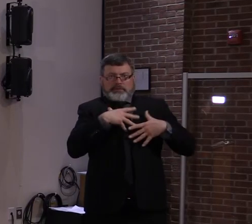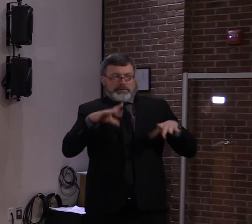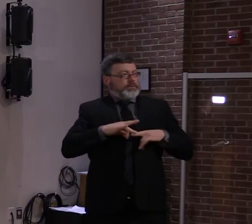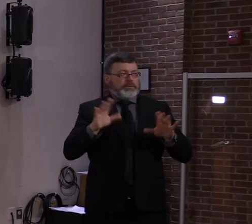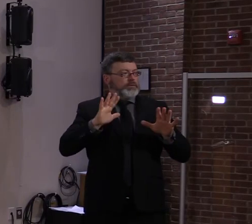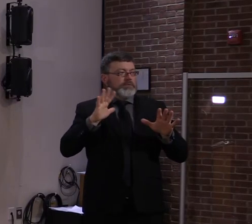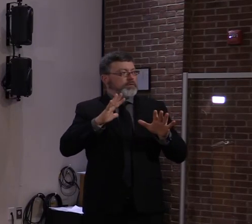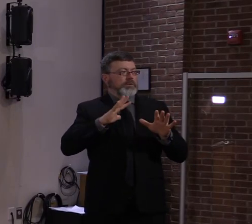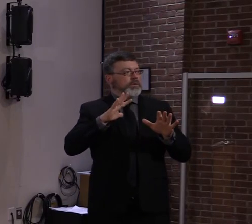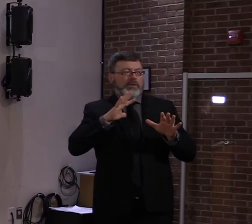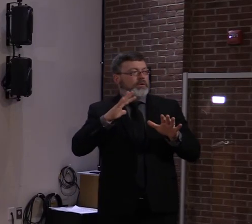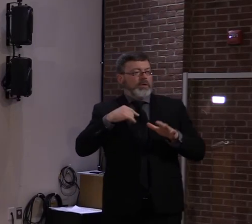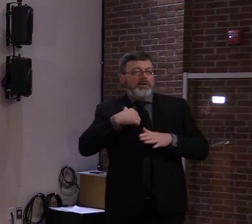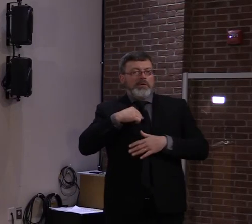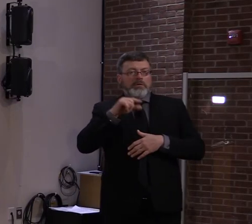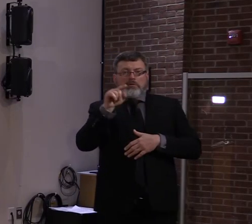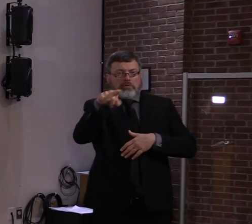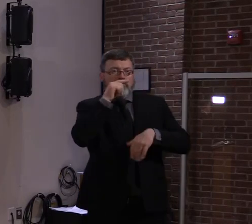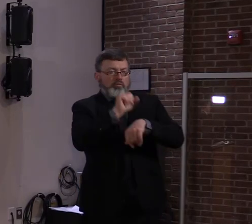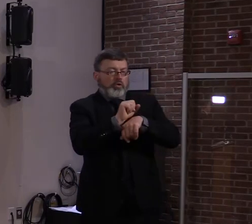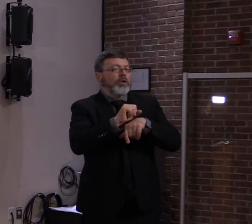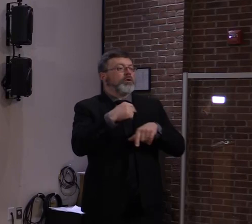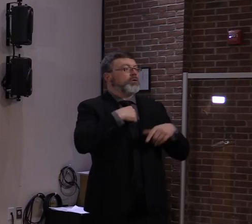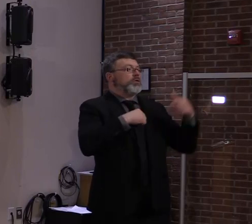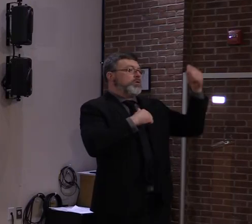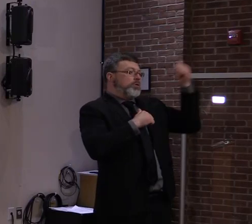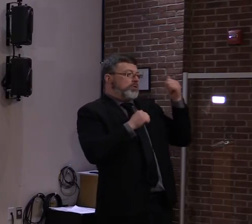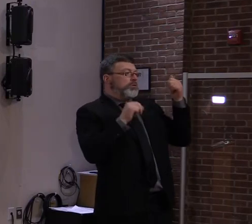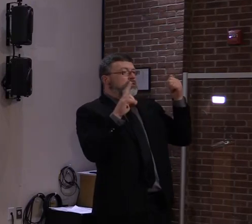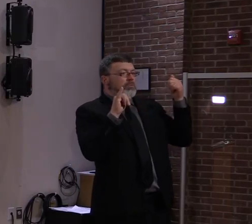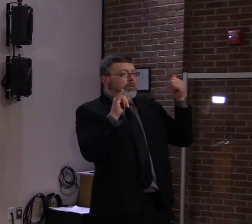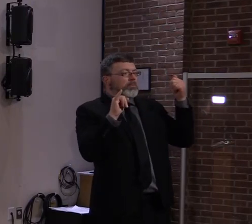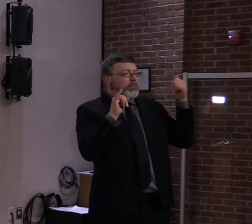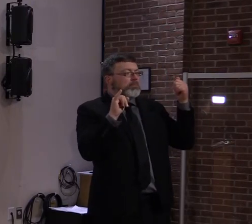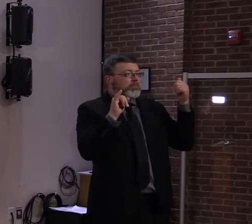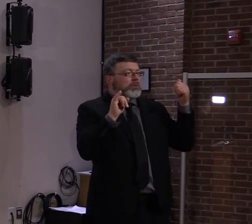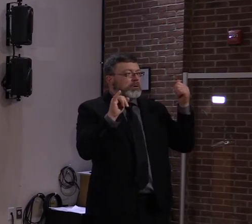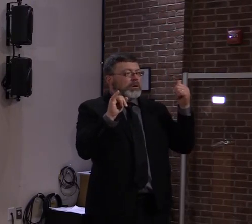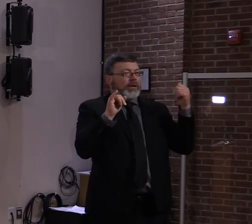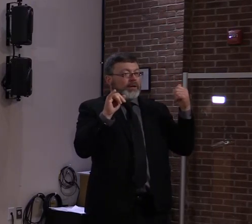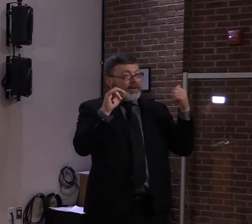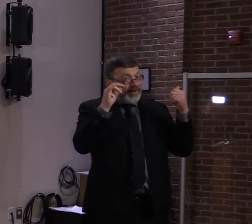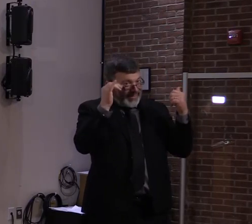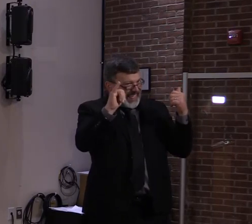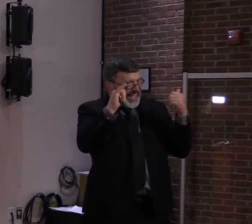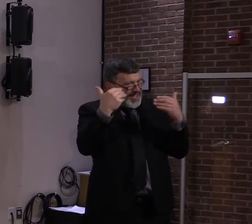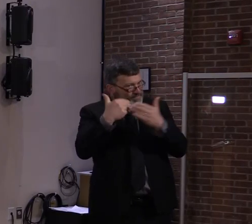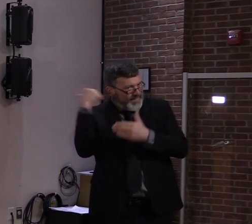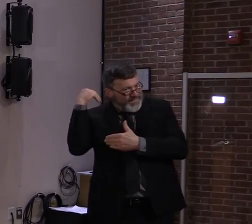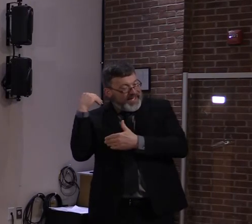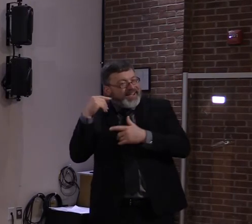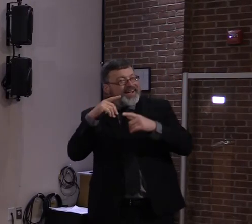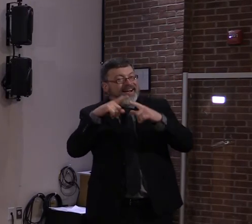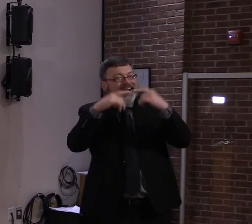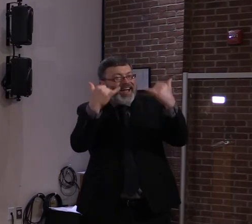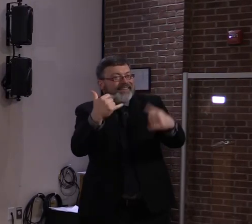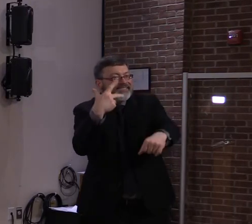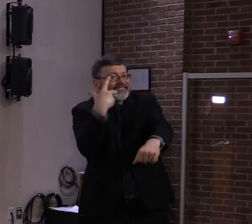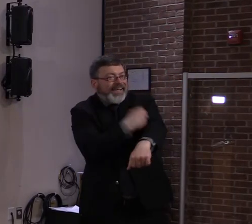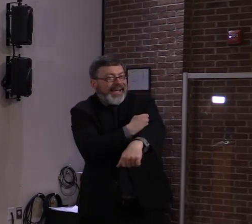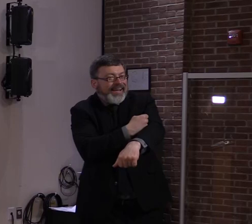But again, what we're really talking about are COVID qualifying circumstances that are are supposed to be short-term in